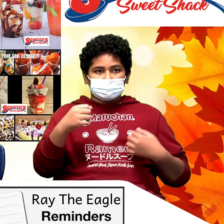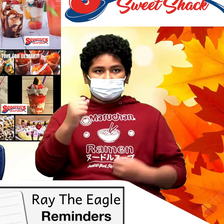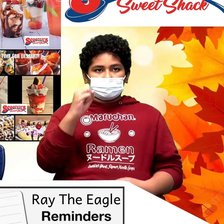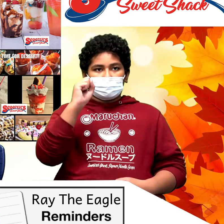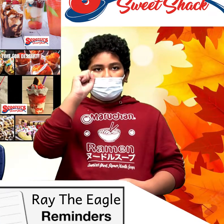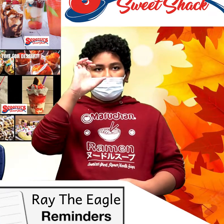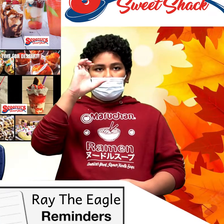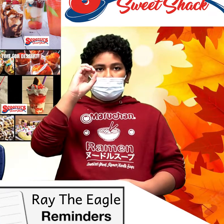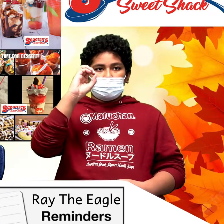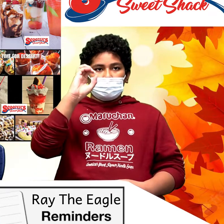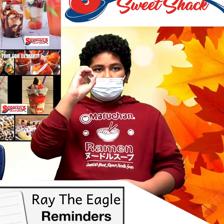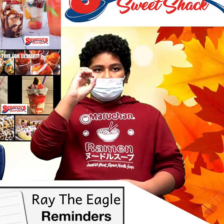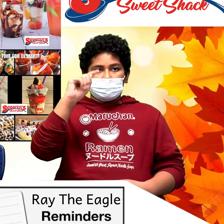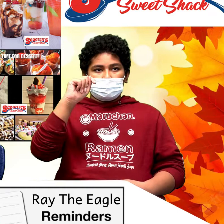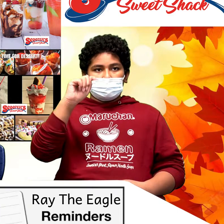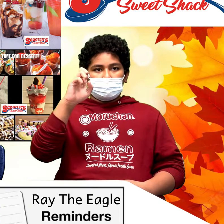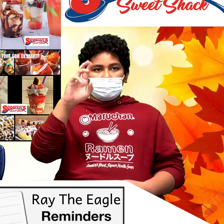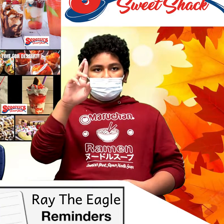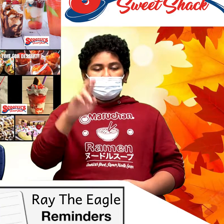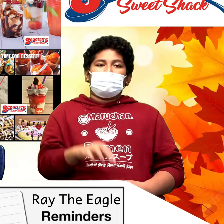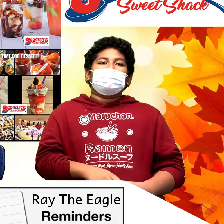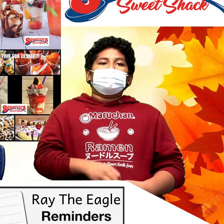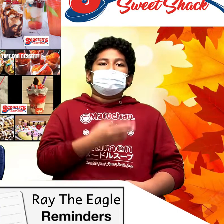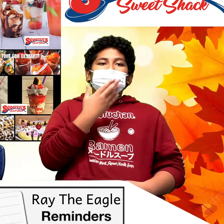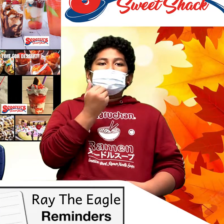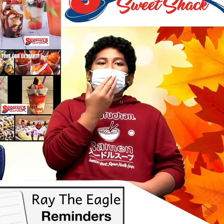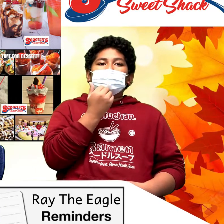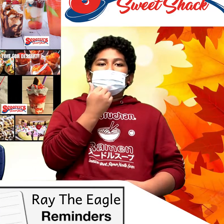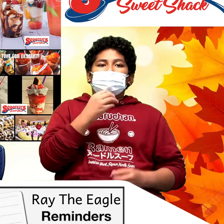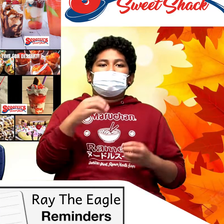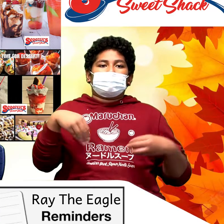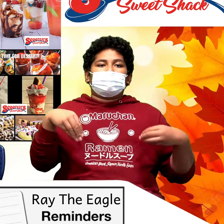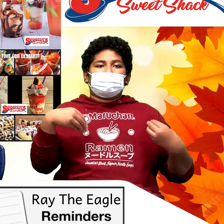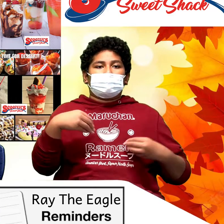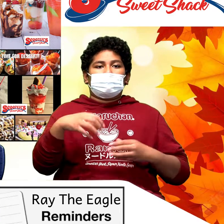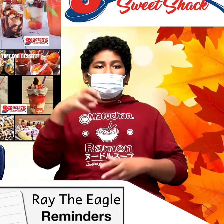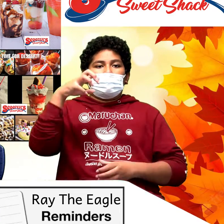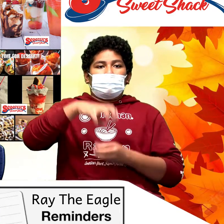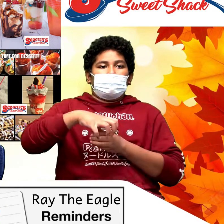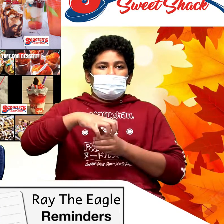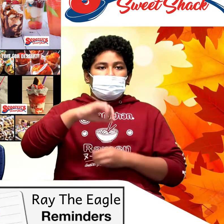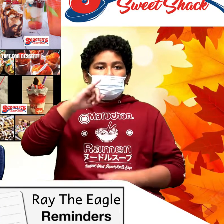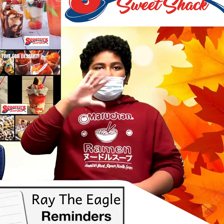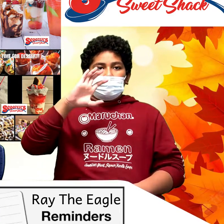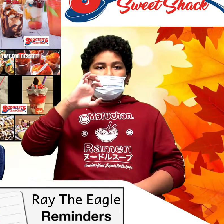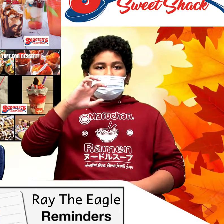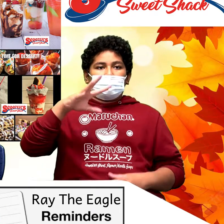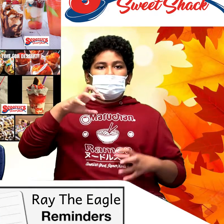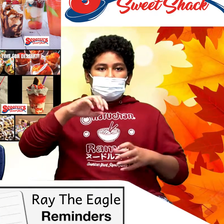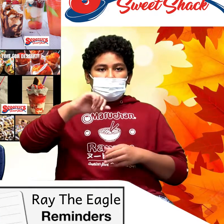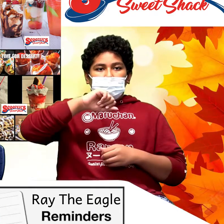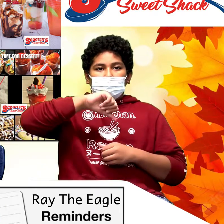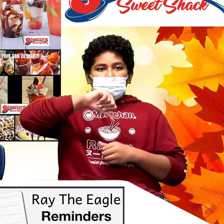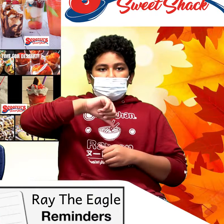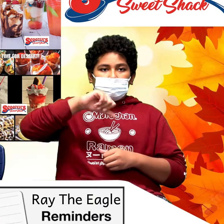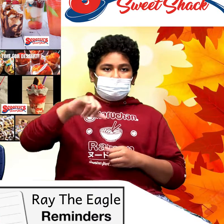other treats out in front of the school. Please help sixth grade raise their camp money.